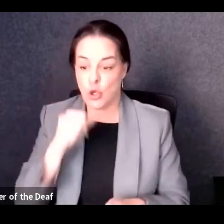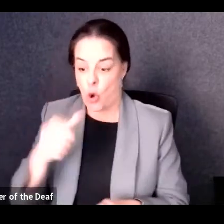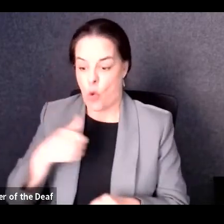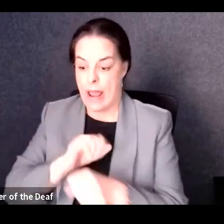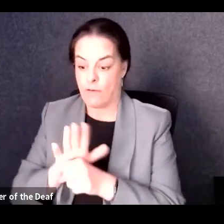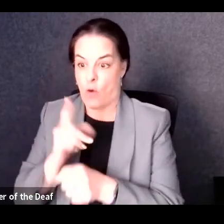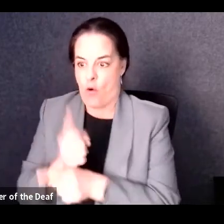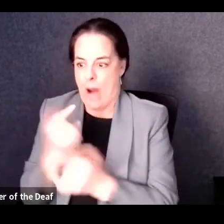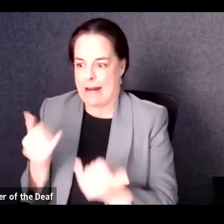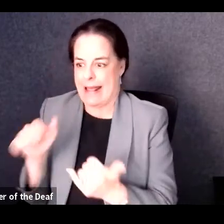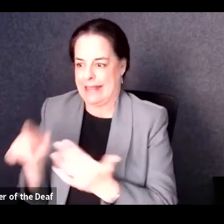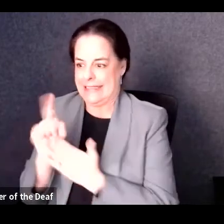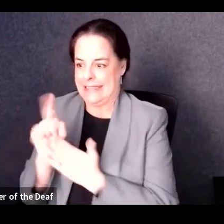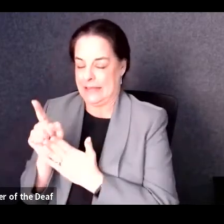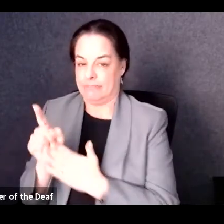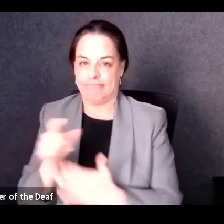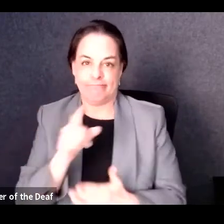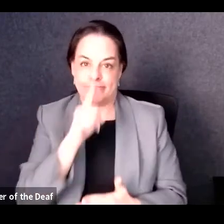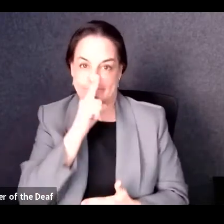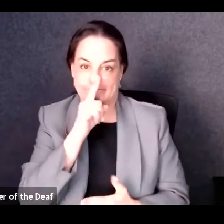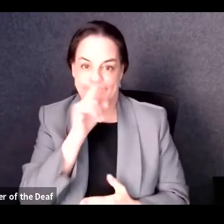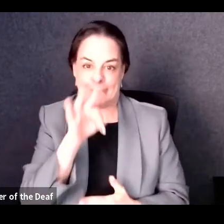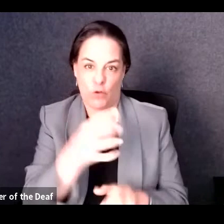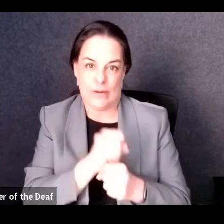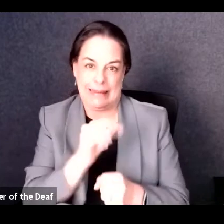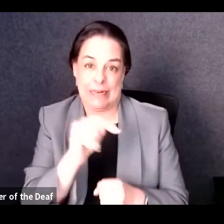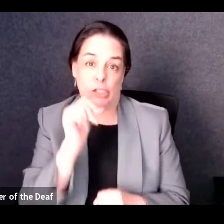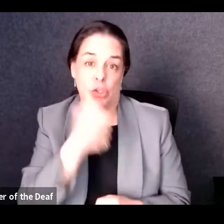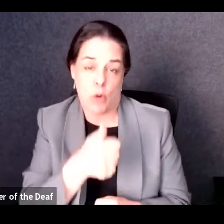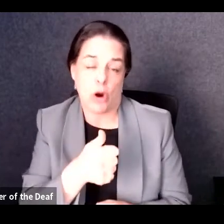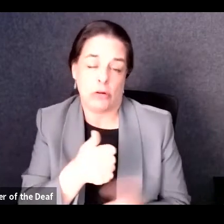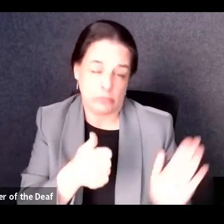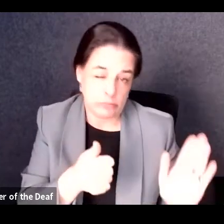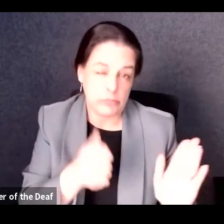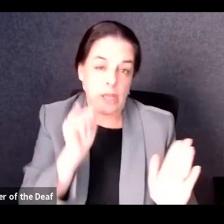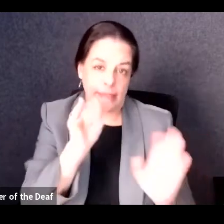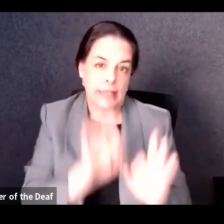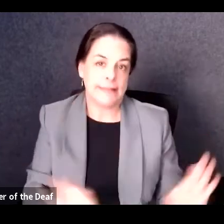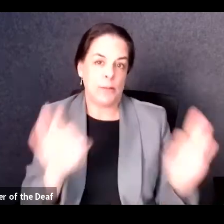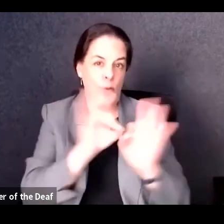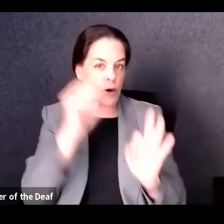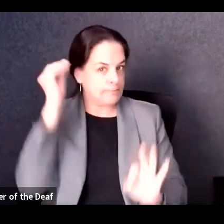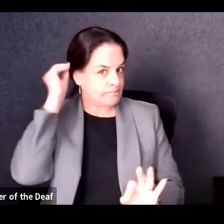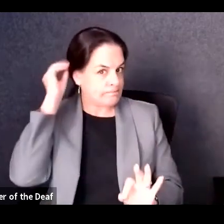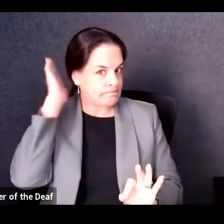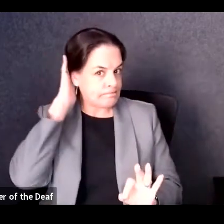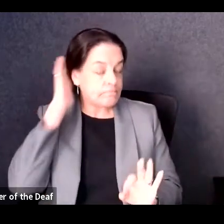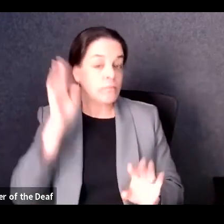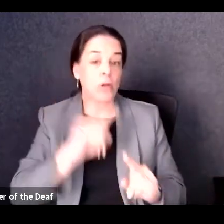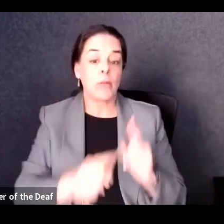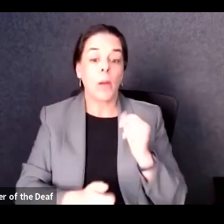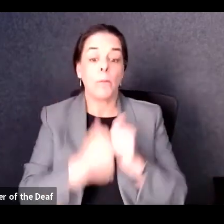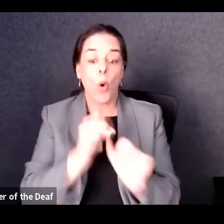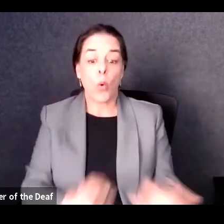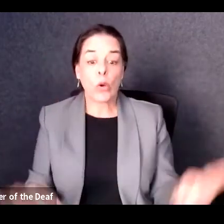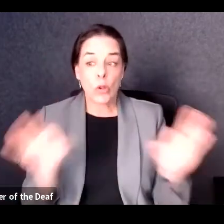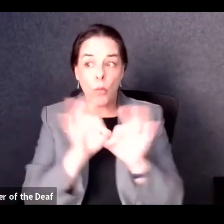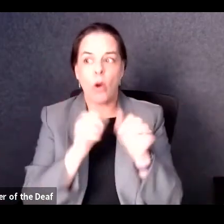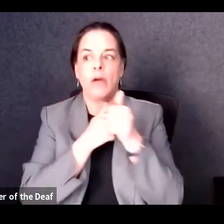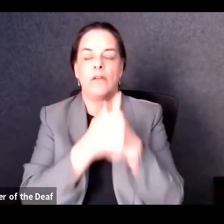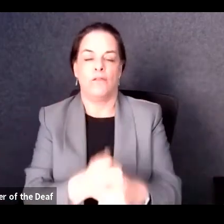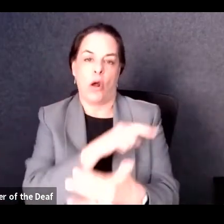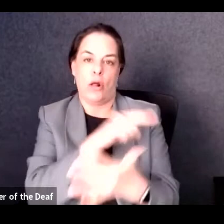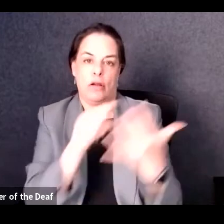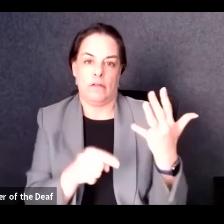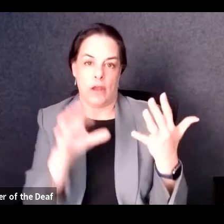now. It doesn't tell you don't have COVID tomorrow. So that's important to remember. But I think the most important thing is practice the 5 core